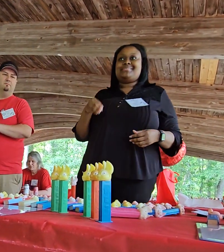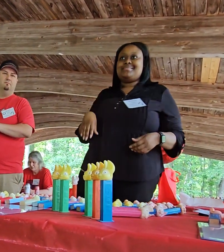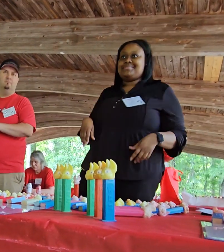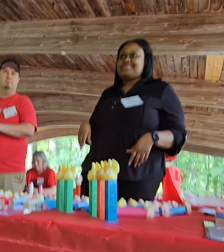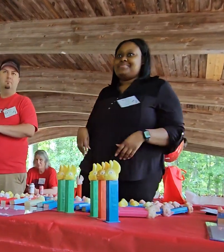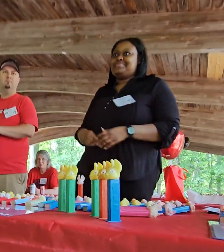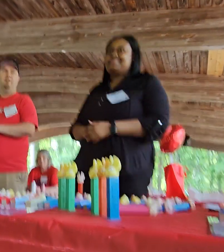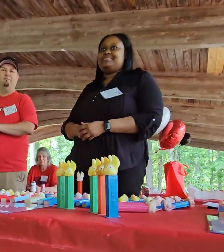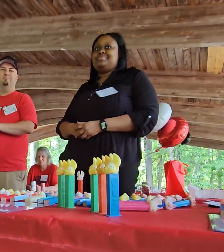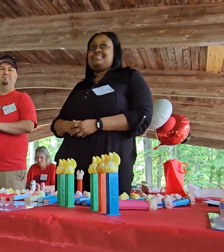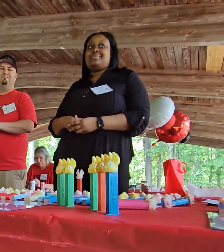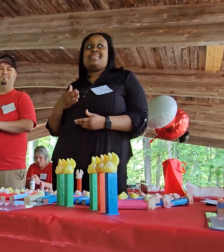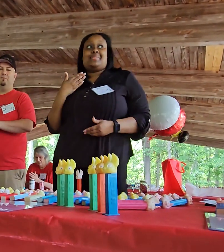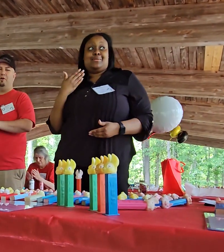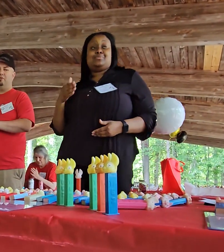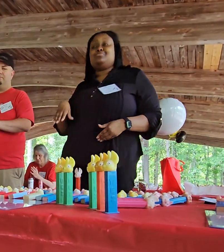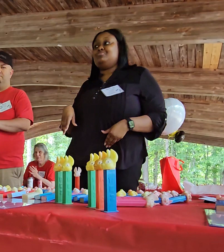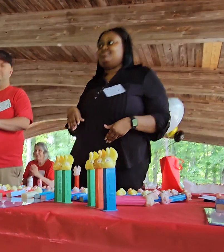Very cool. Yay!